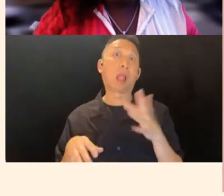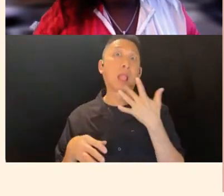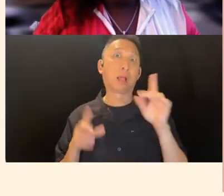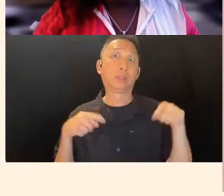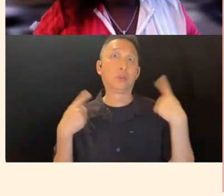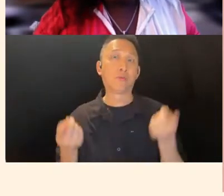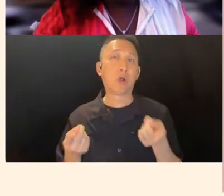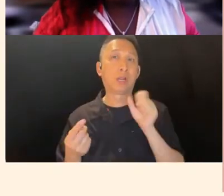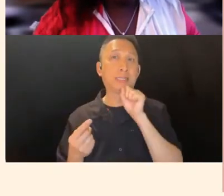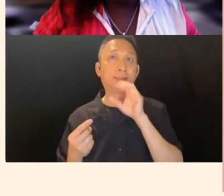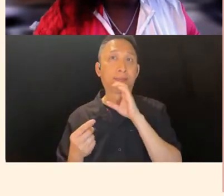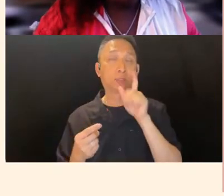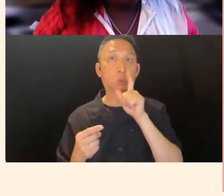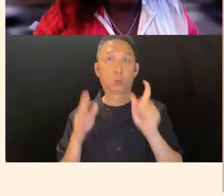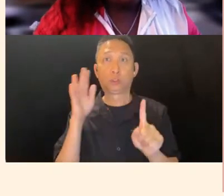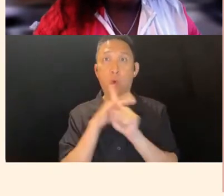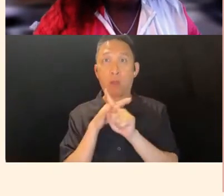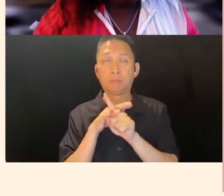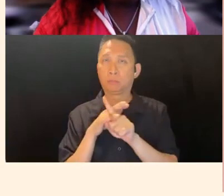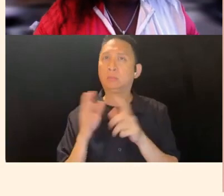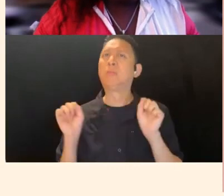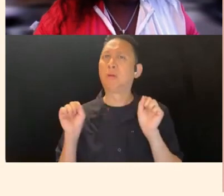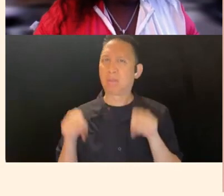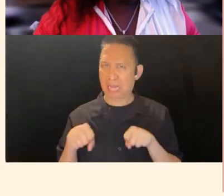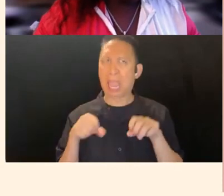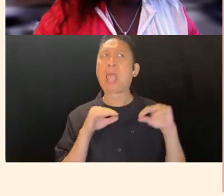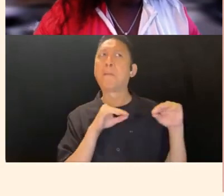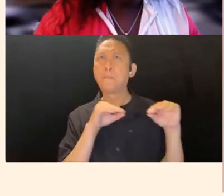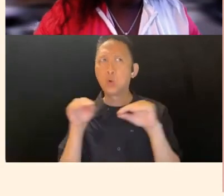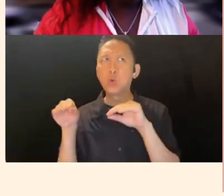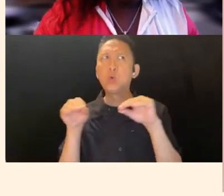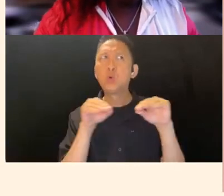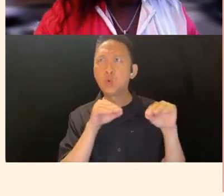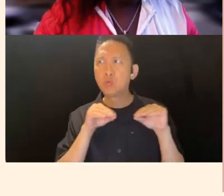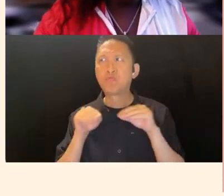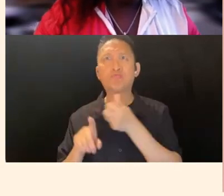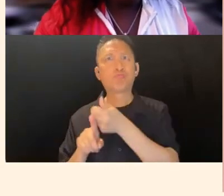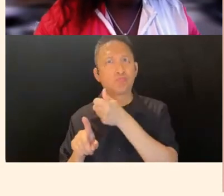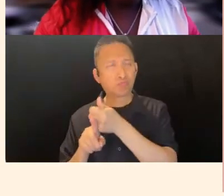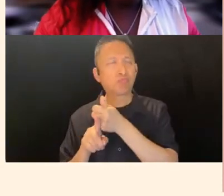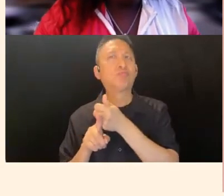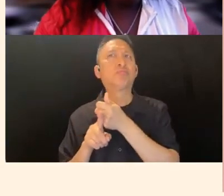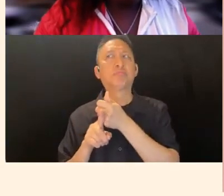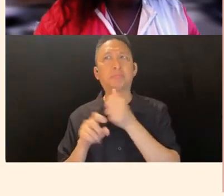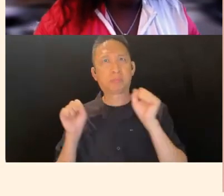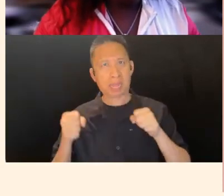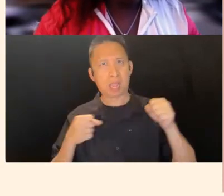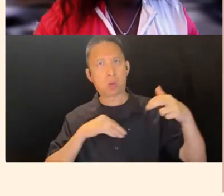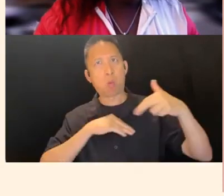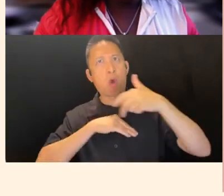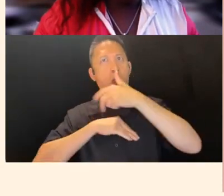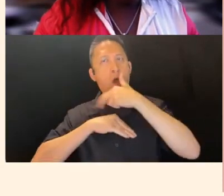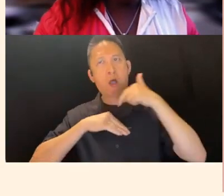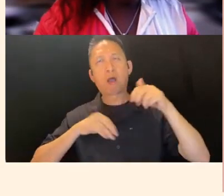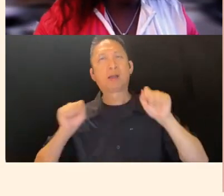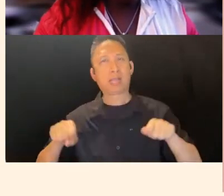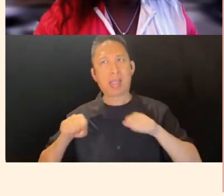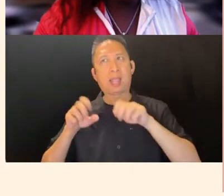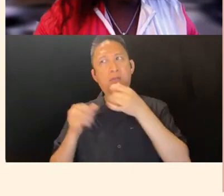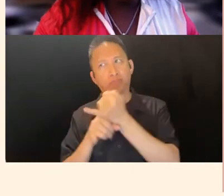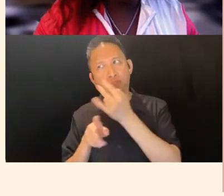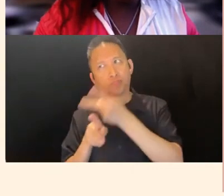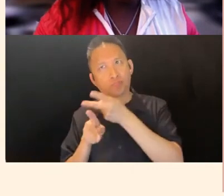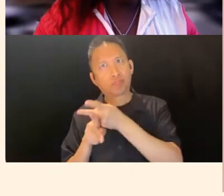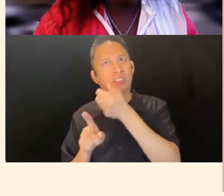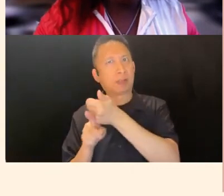um, have mobility. They are able to move around. They are able to do for themselves, but we do the